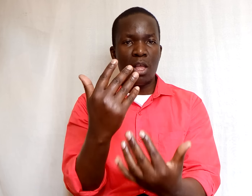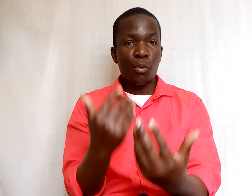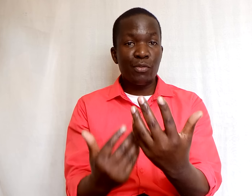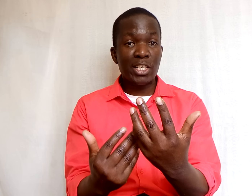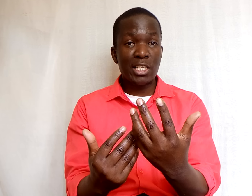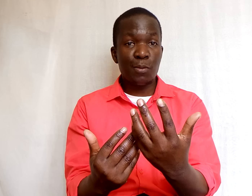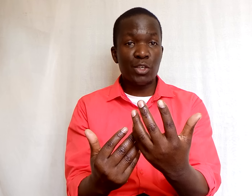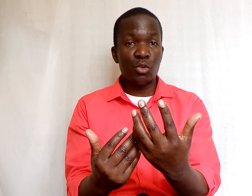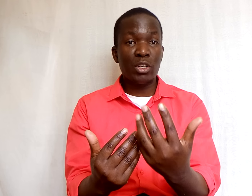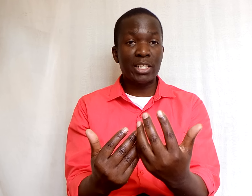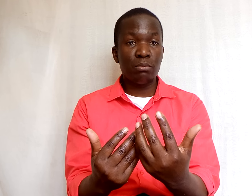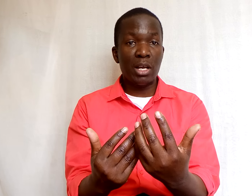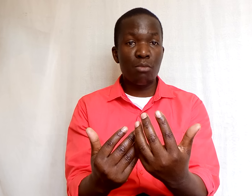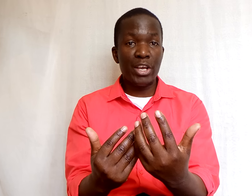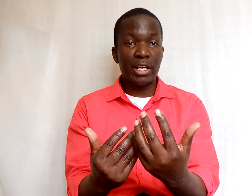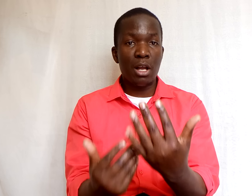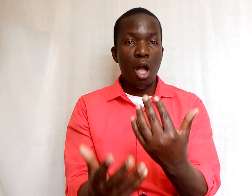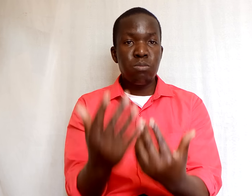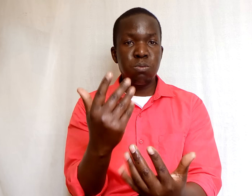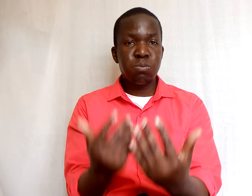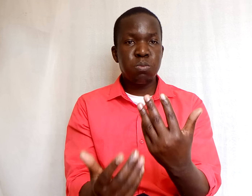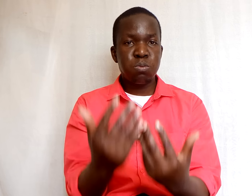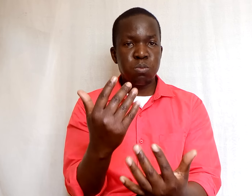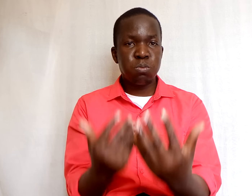With facial expression. What is boiling?